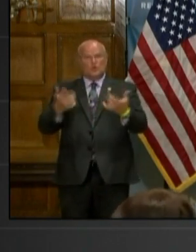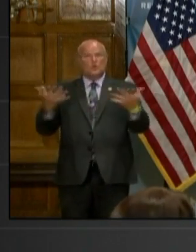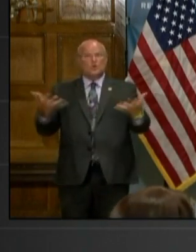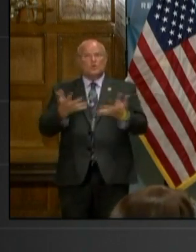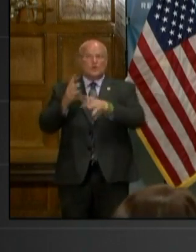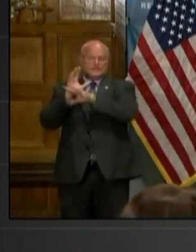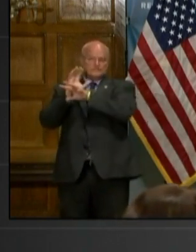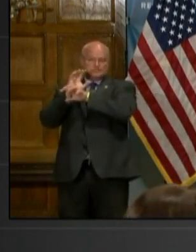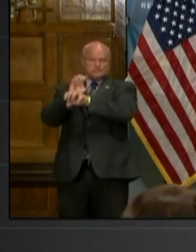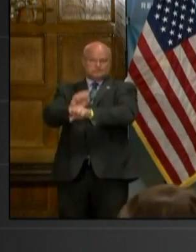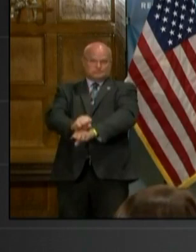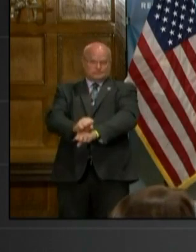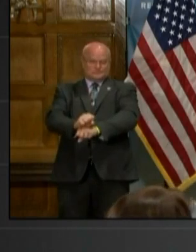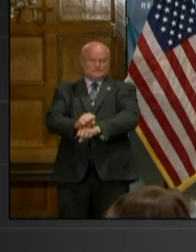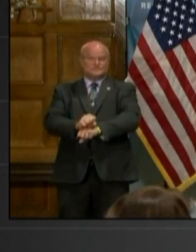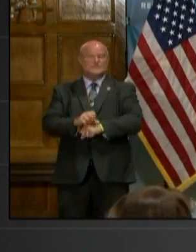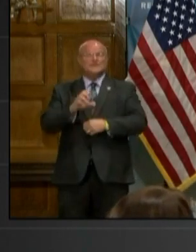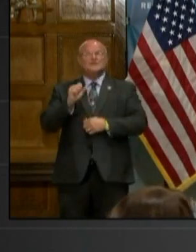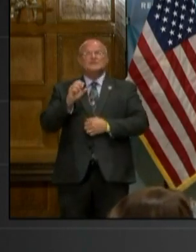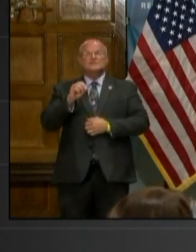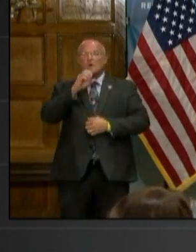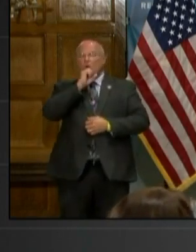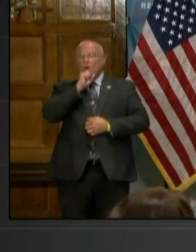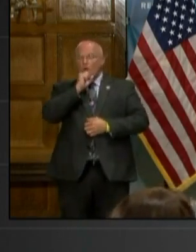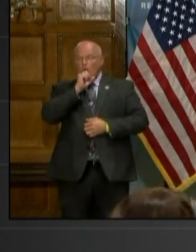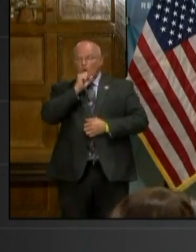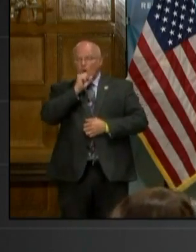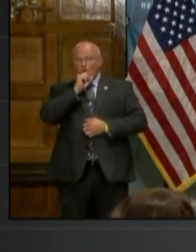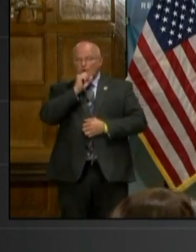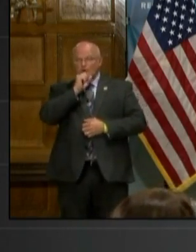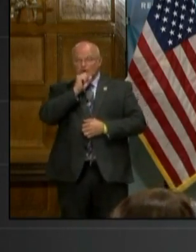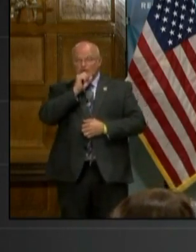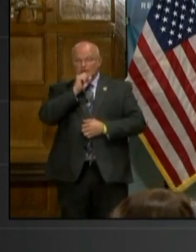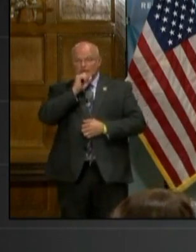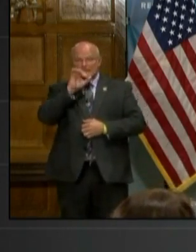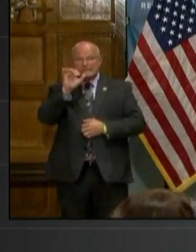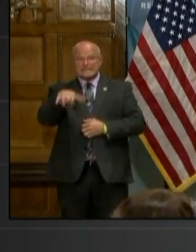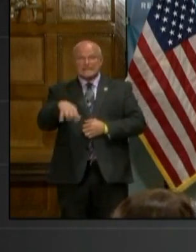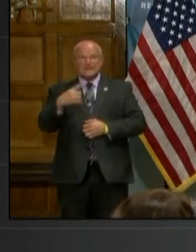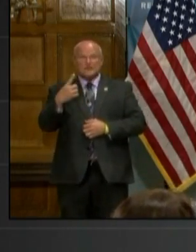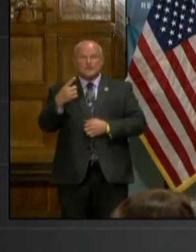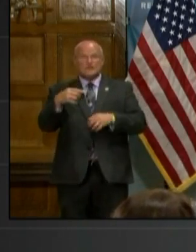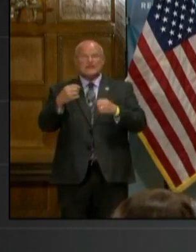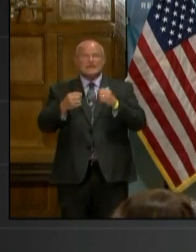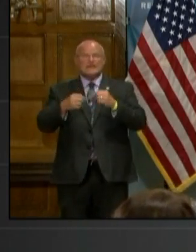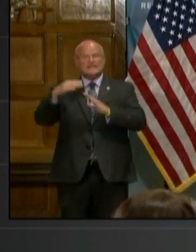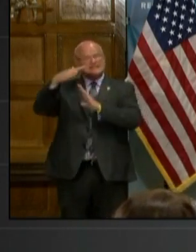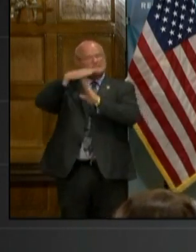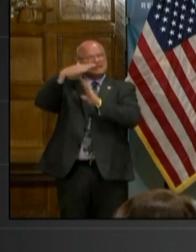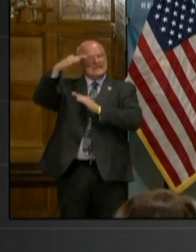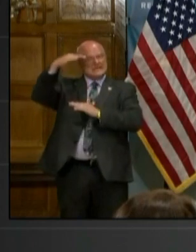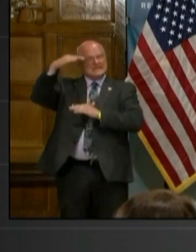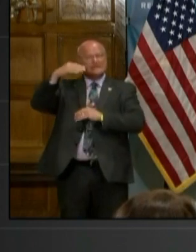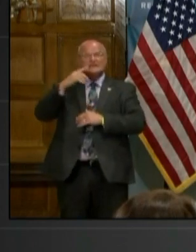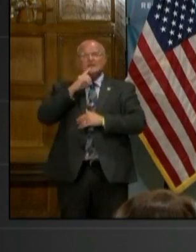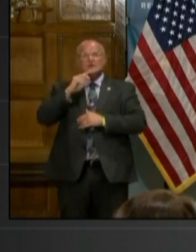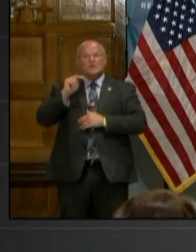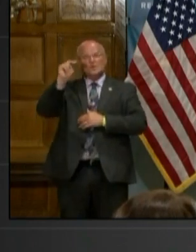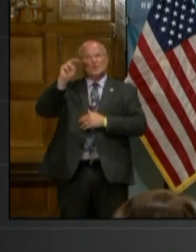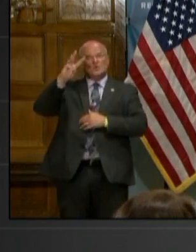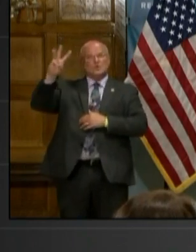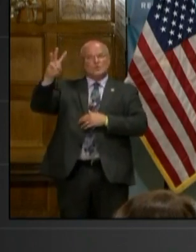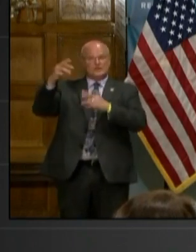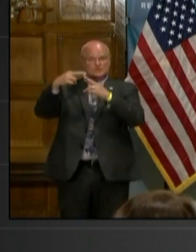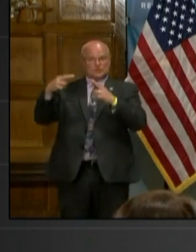what the trend line is. And so the orange one, which is the one that gets to the peak up here, was the